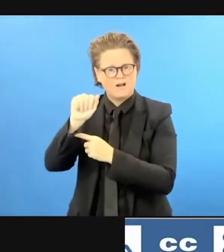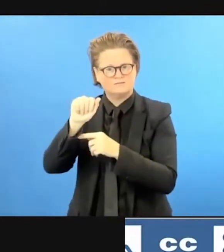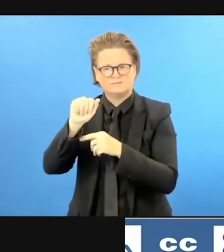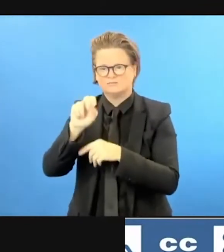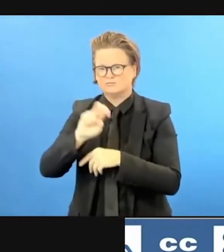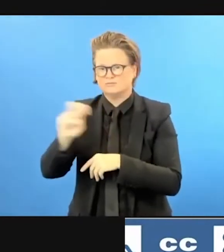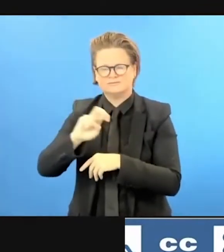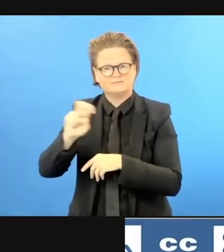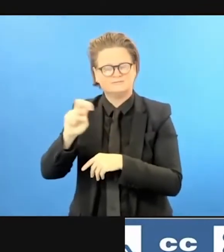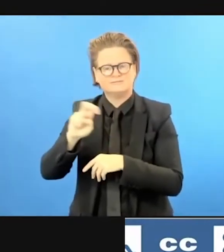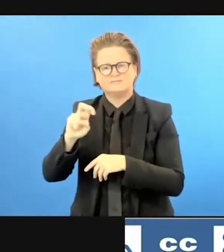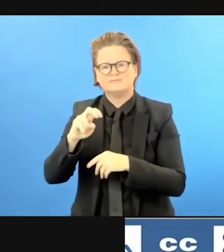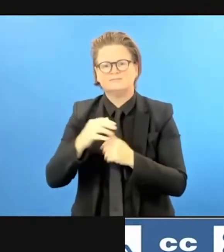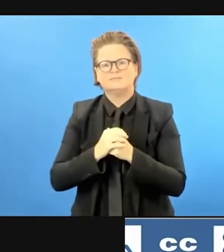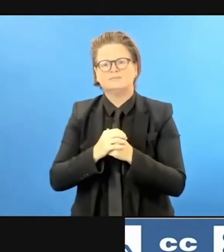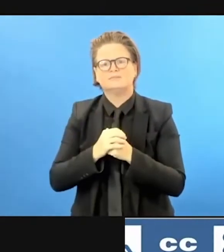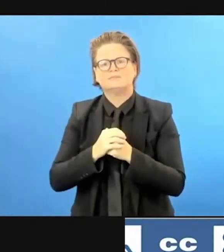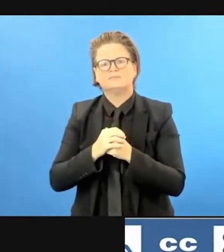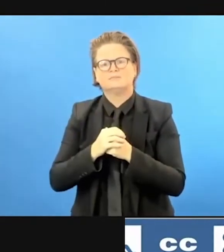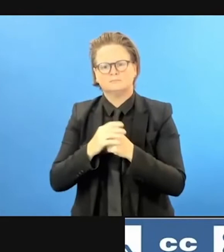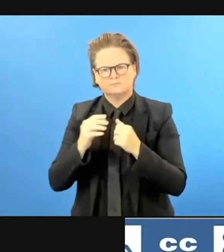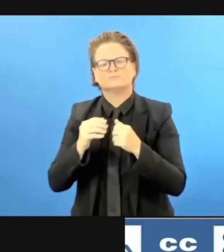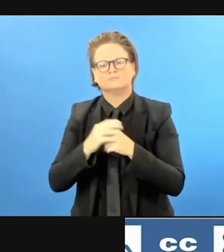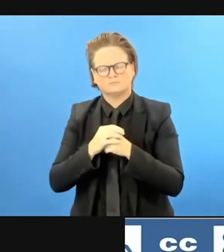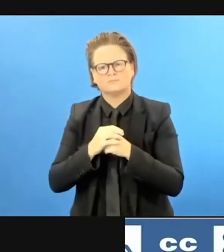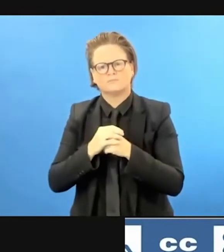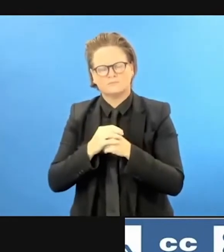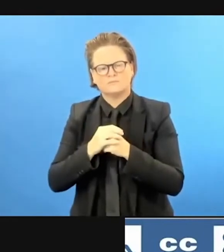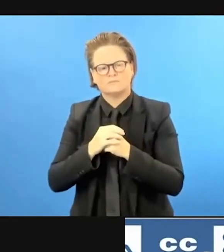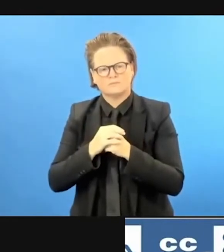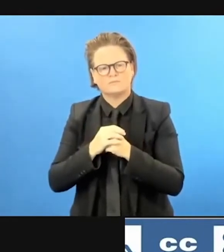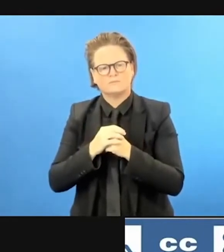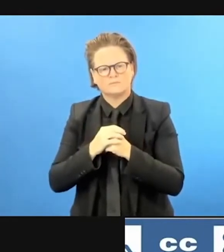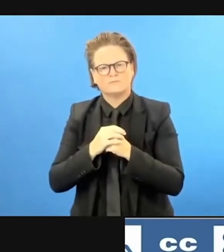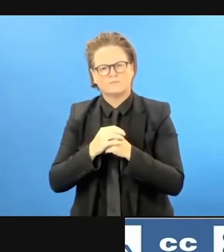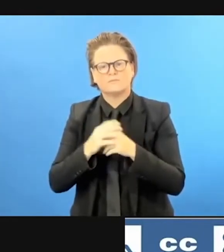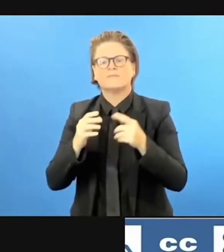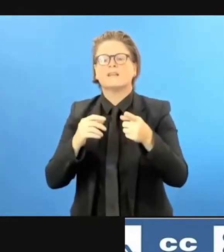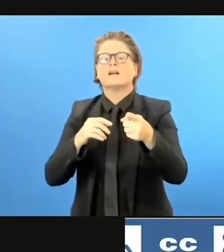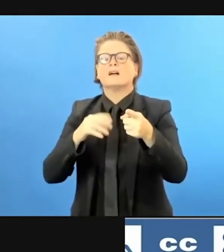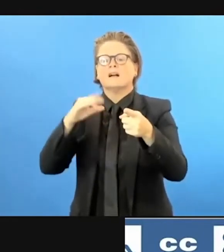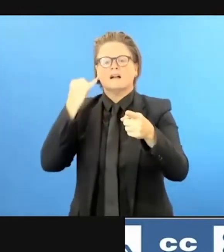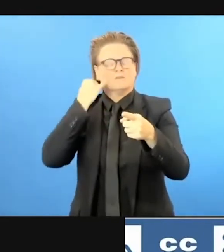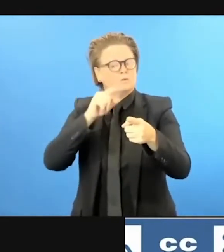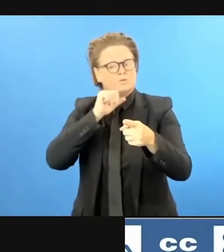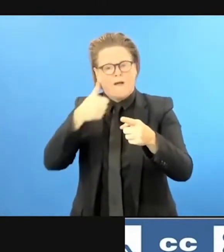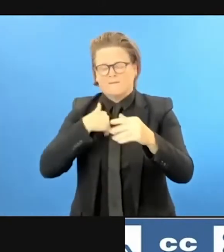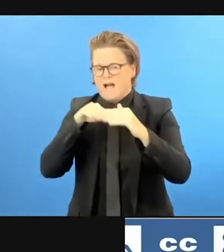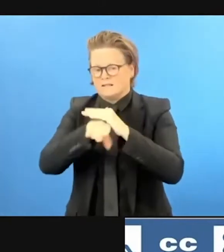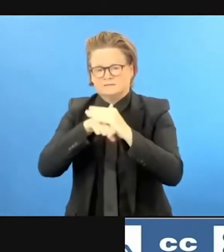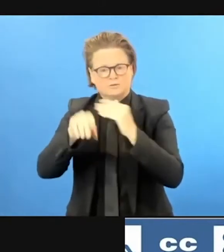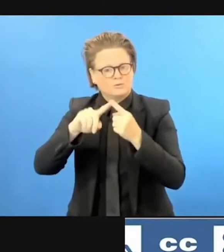Unmute. Okay, so if they do not currently have access to paratransit, one thing that I would recommend is that